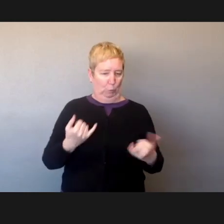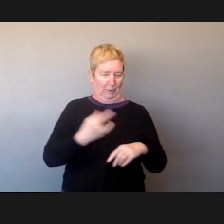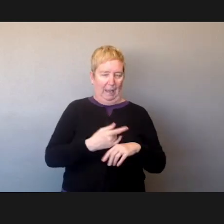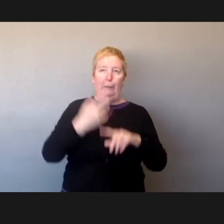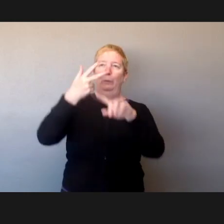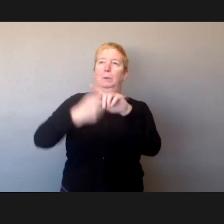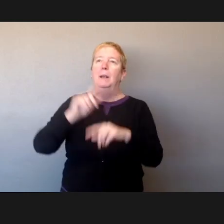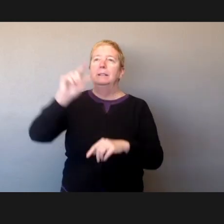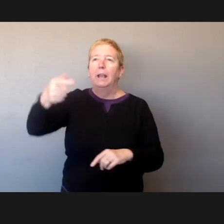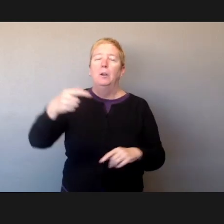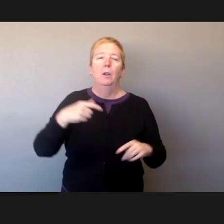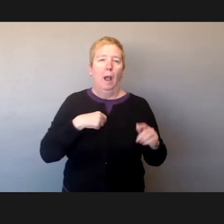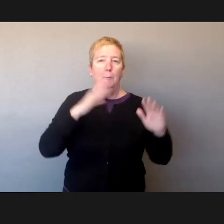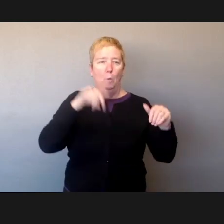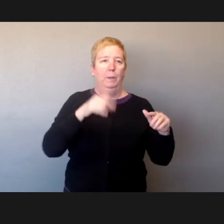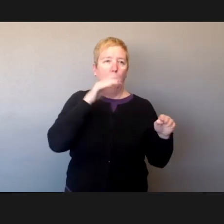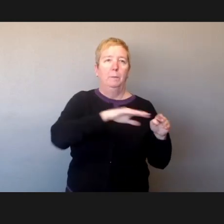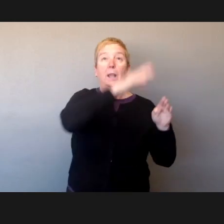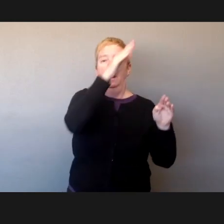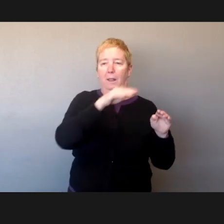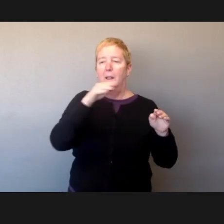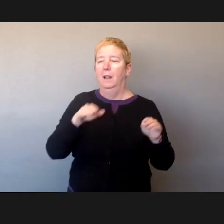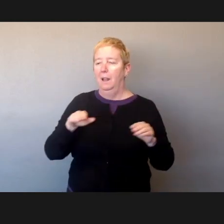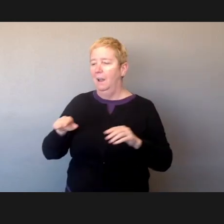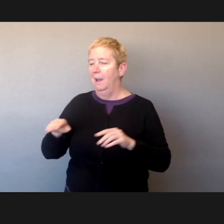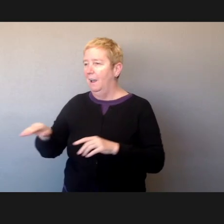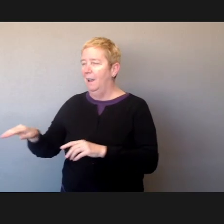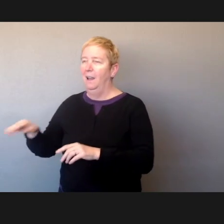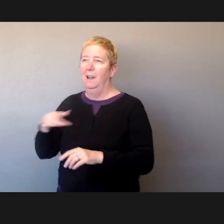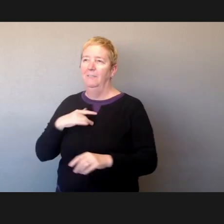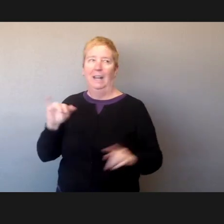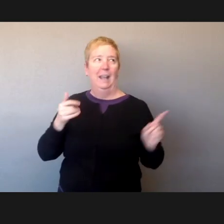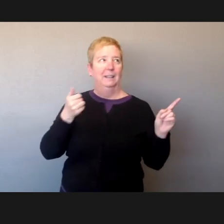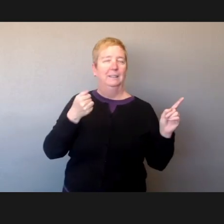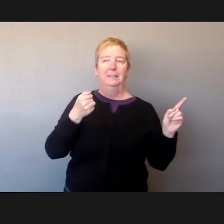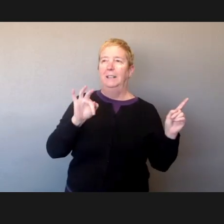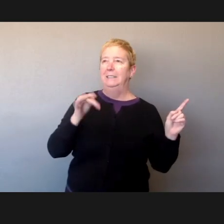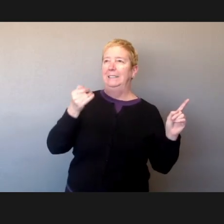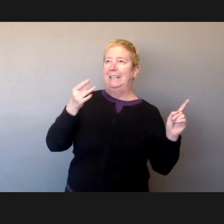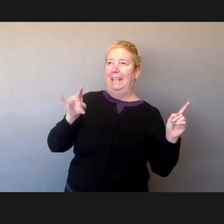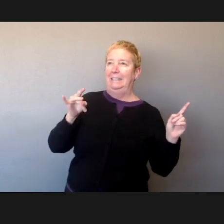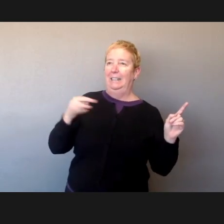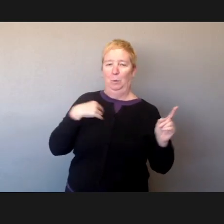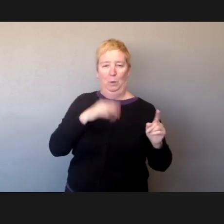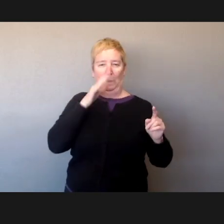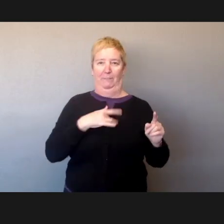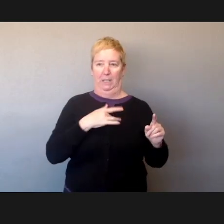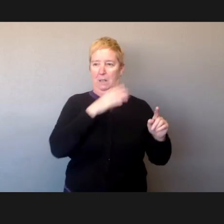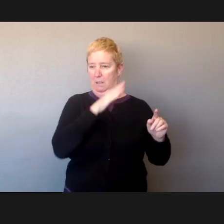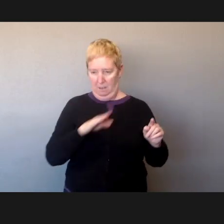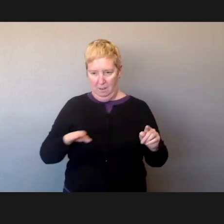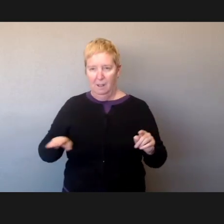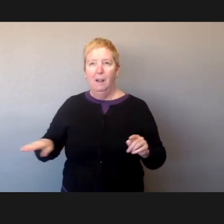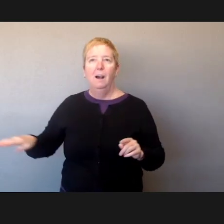big wave. But if there is one, we'll be ready. And I know you all will be as well. So thank you and have a wonderful day.